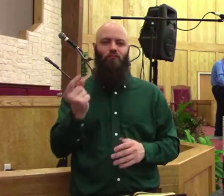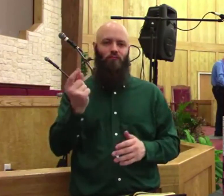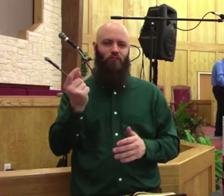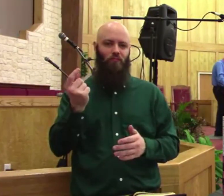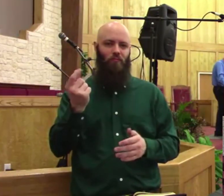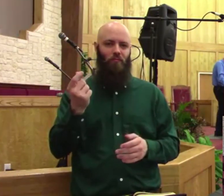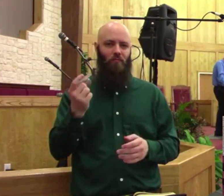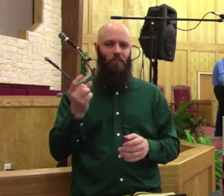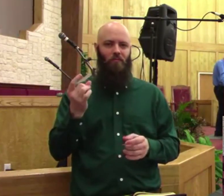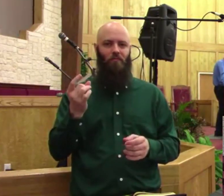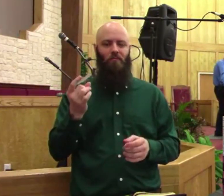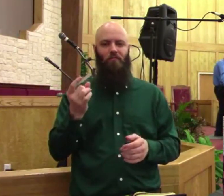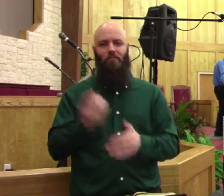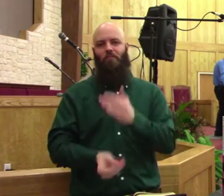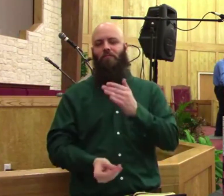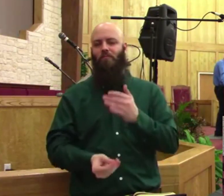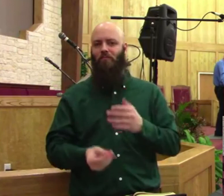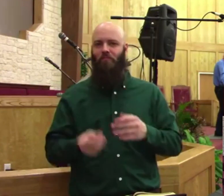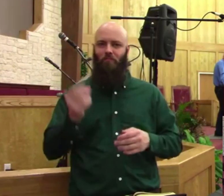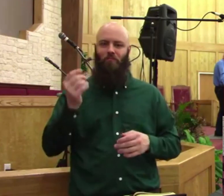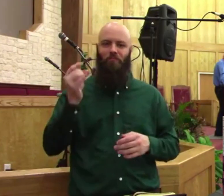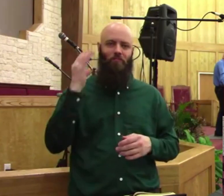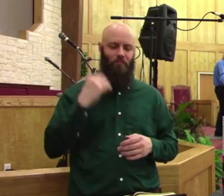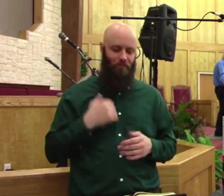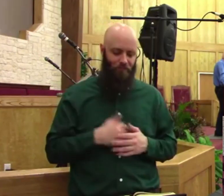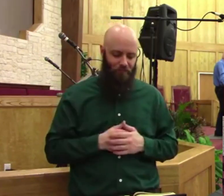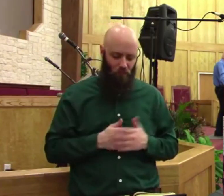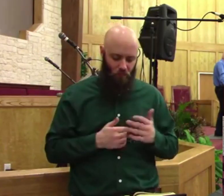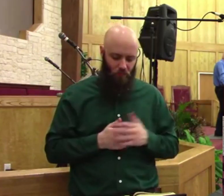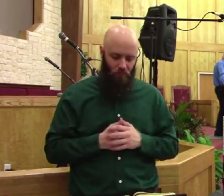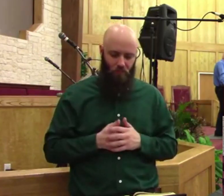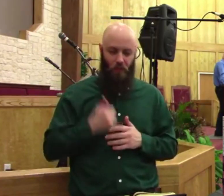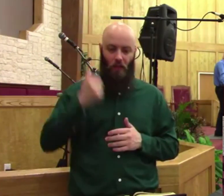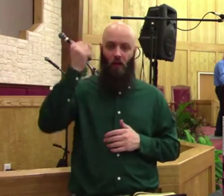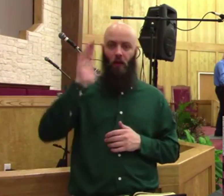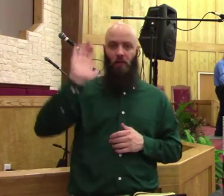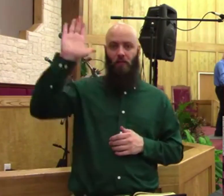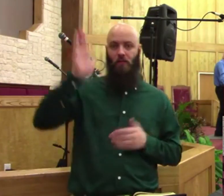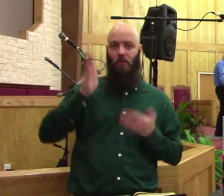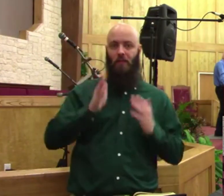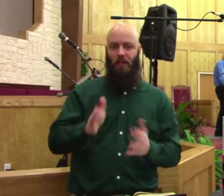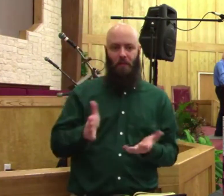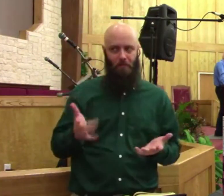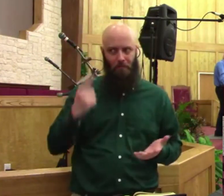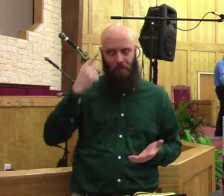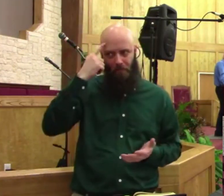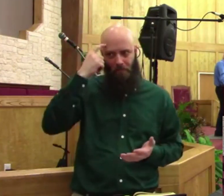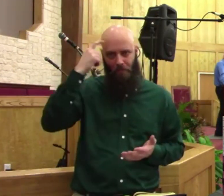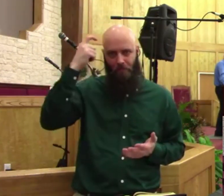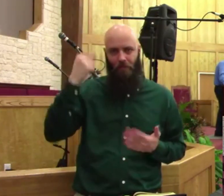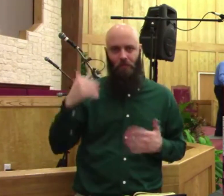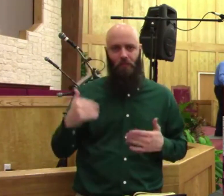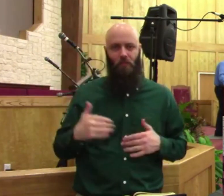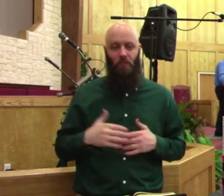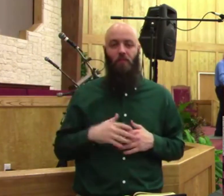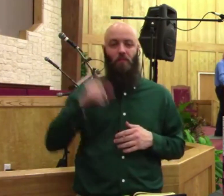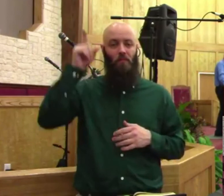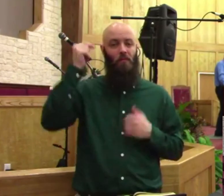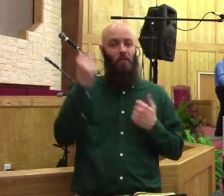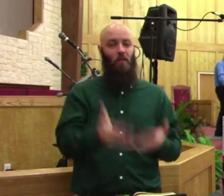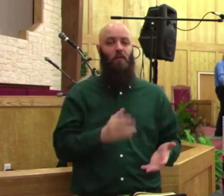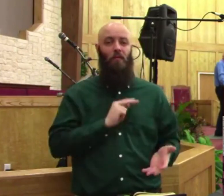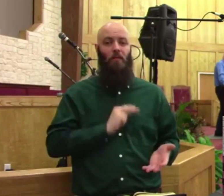history. So God moves in mysterious ways. He gives Nebuchadnezzar years